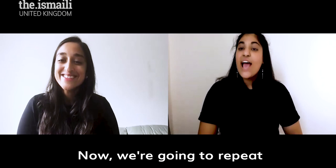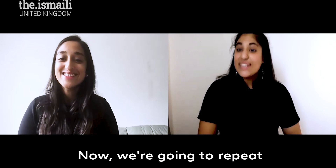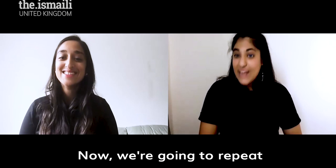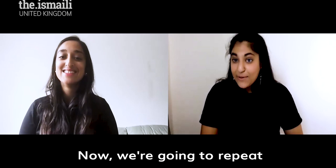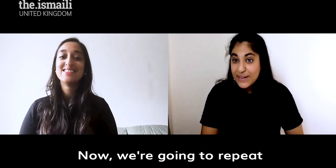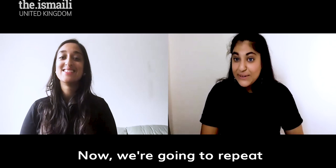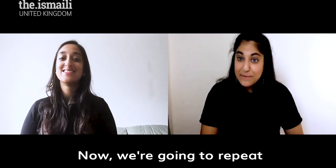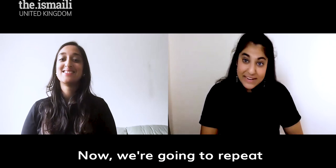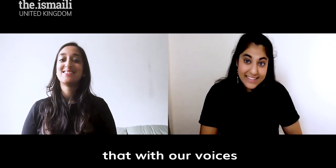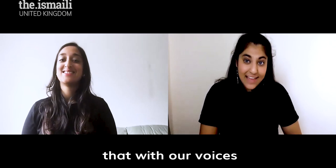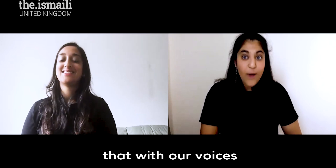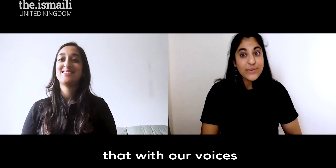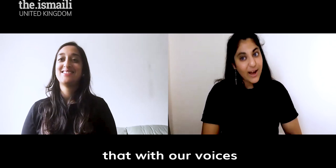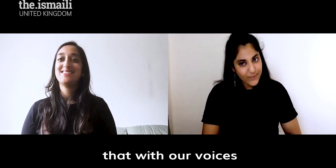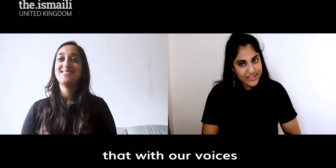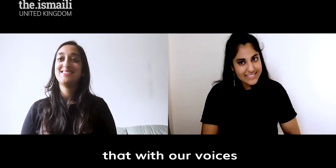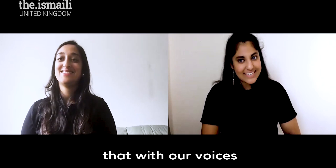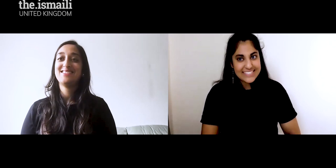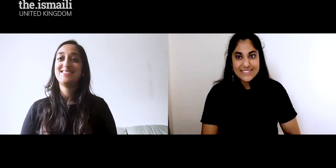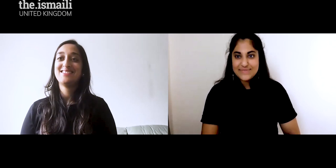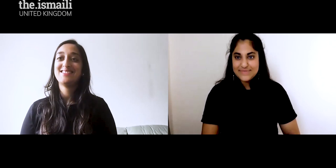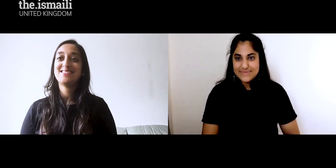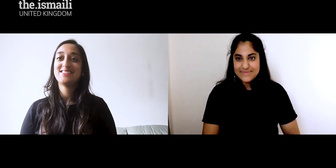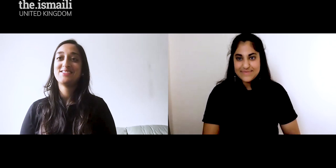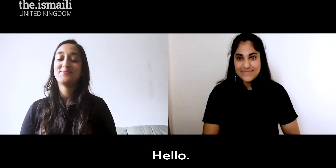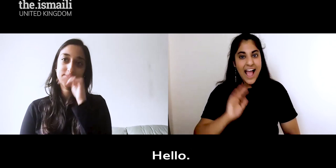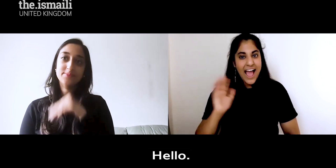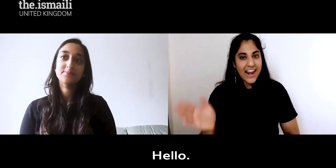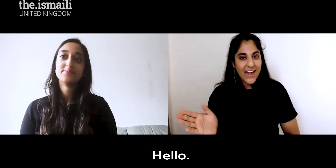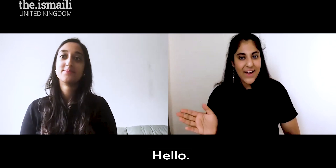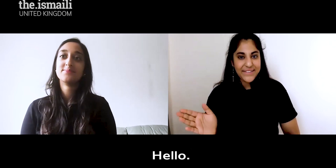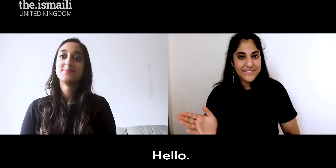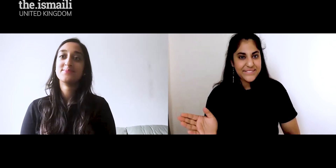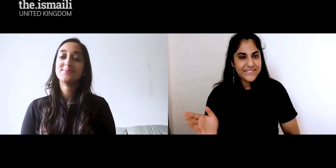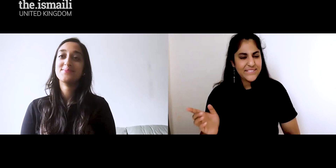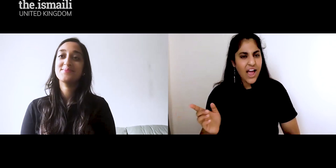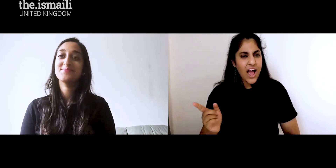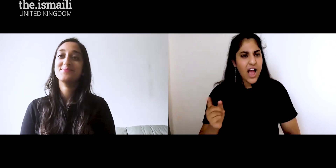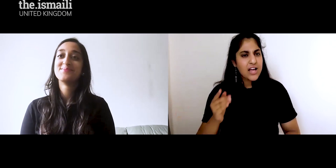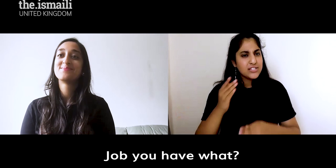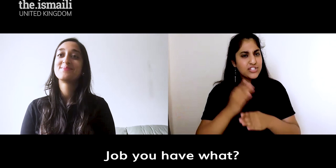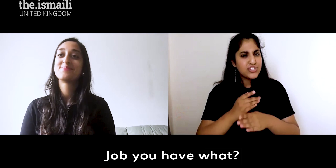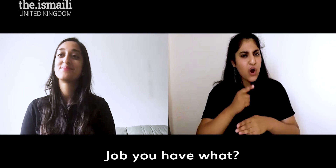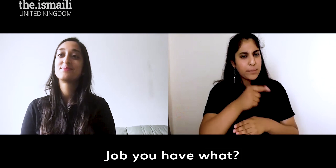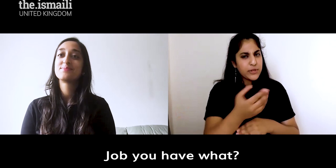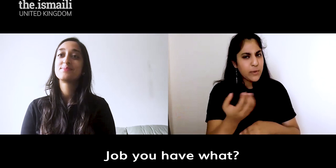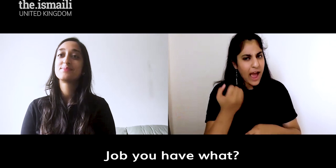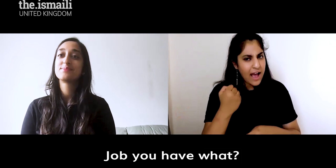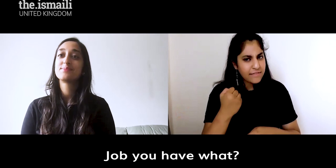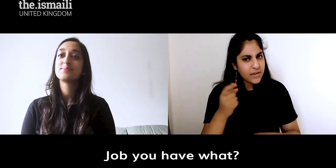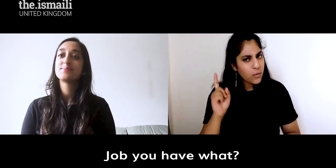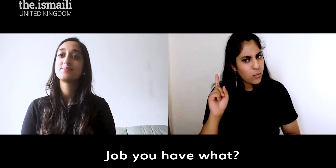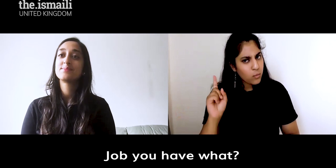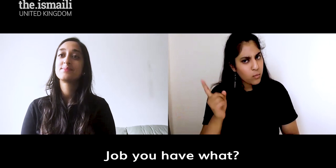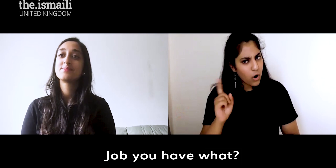Now we're going to repeat that with our voices. Hello. Job you have what?